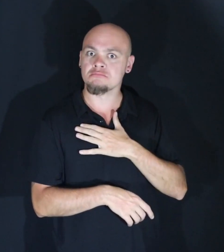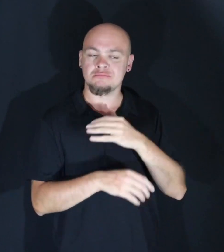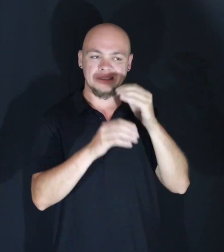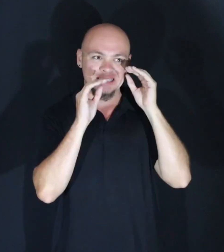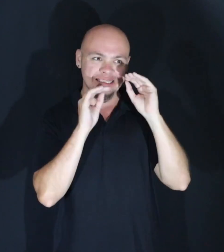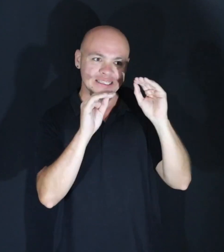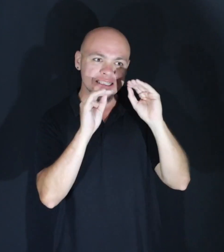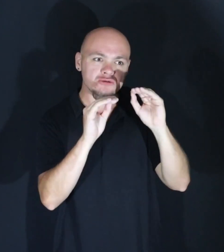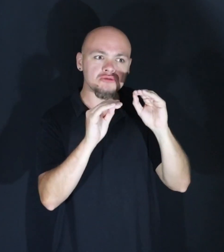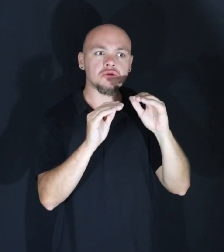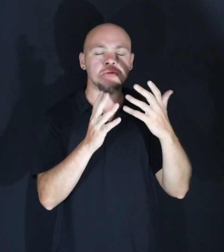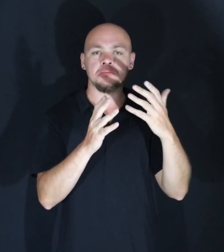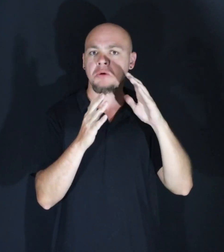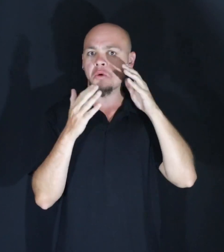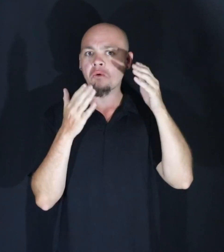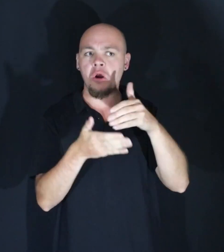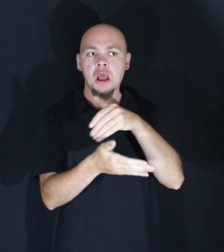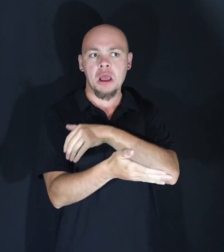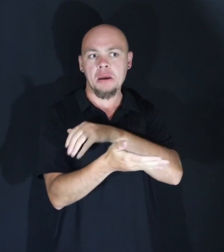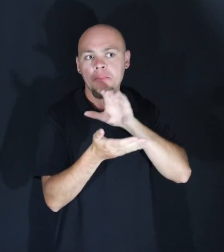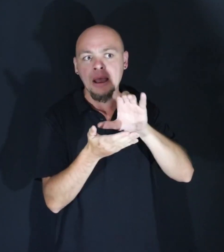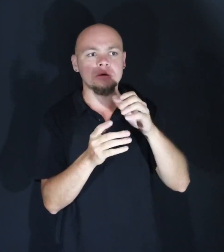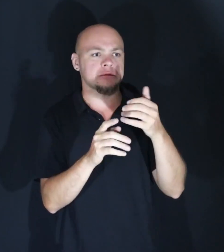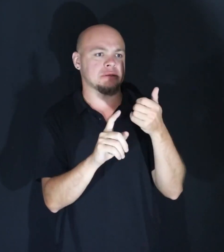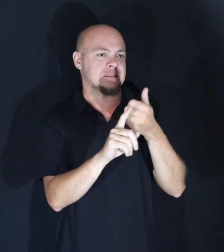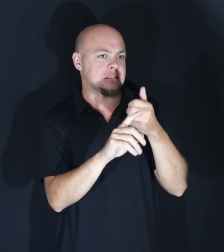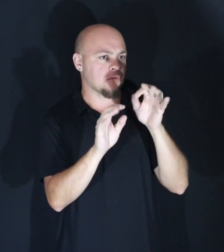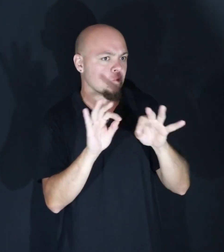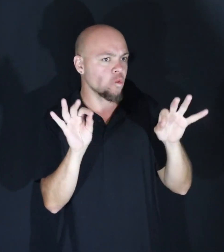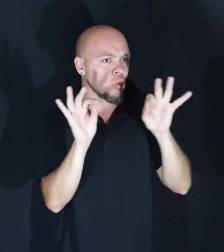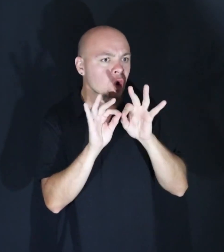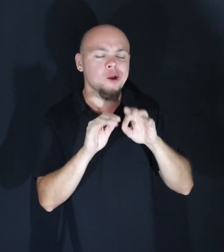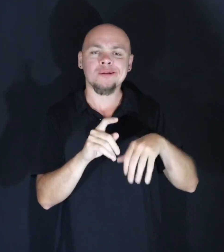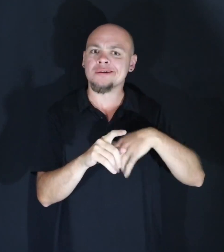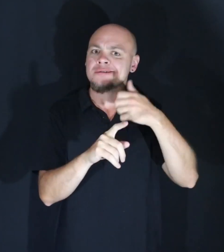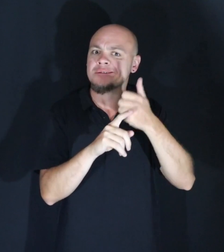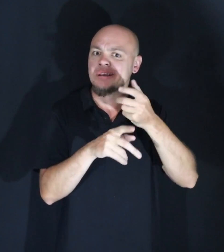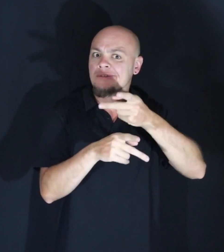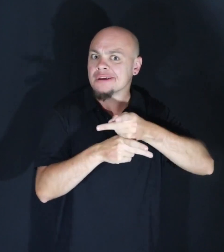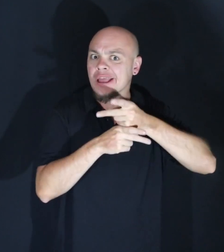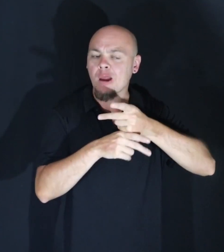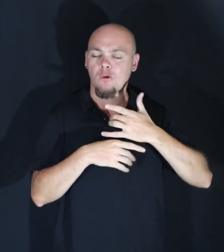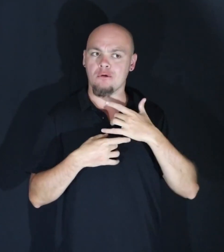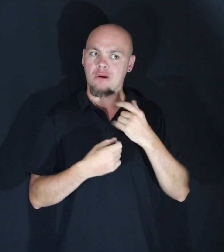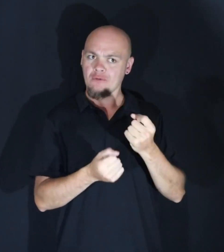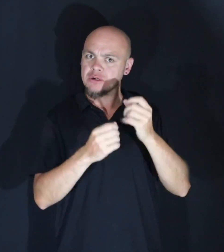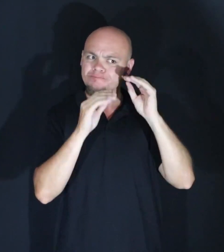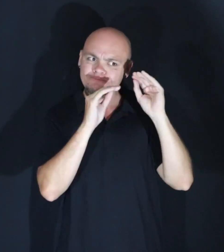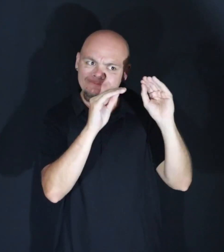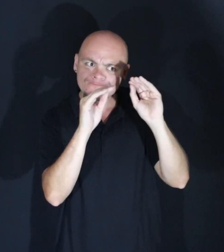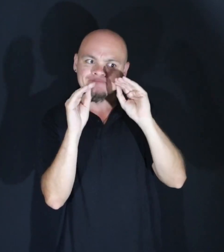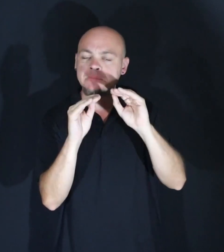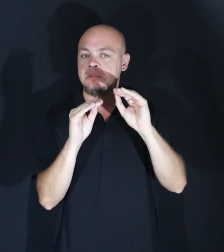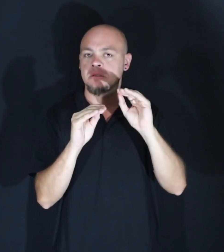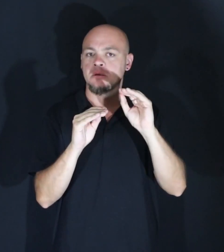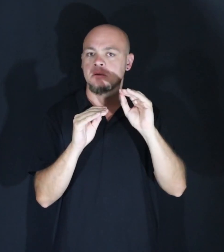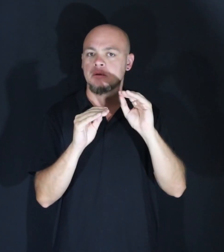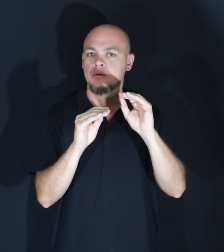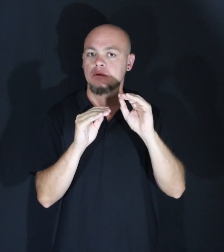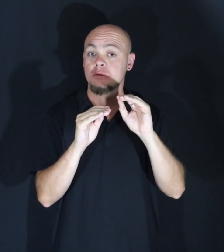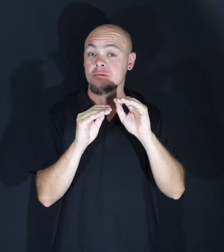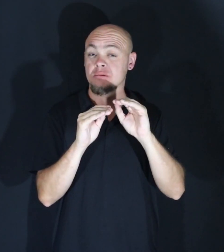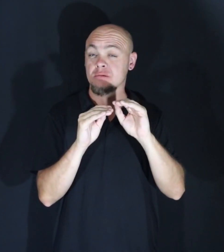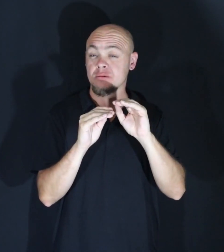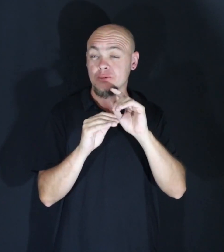them things around empowerment, such as self-worth, self-care, confidence, I didn't realize that what I